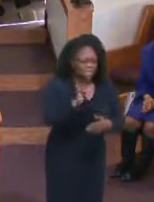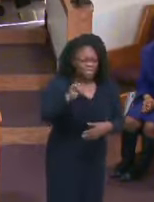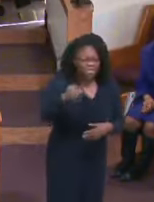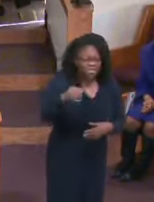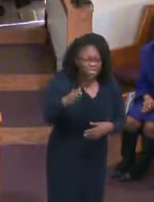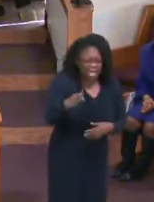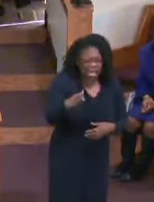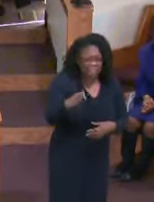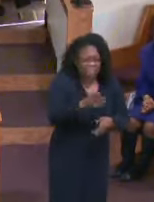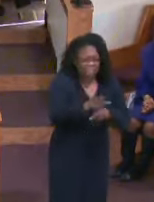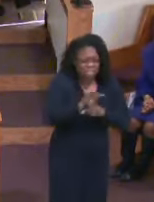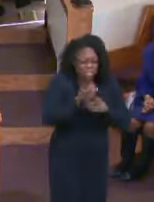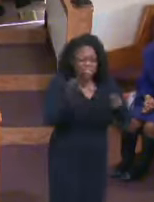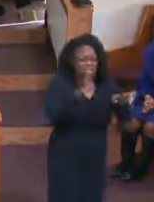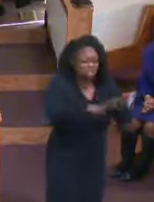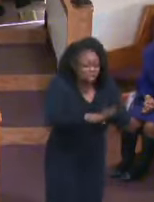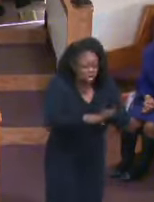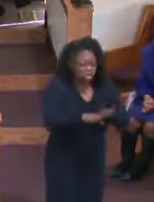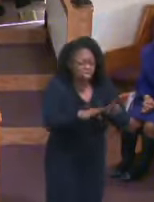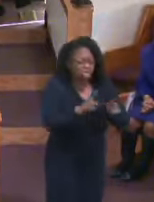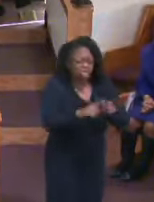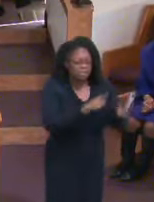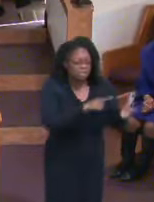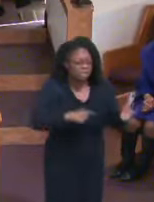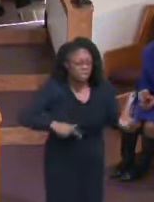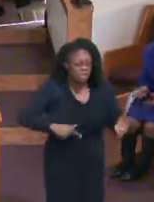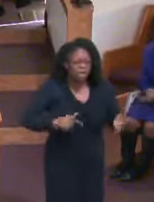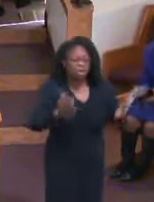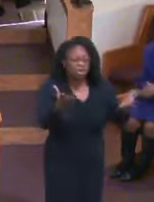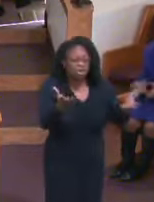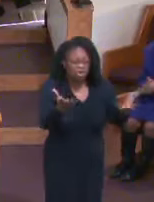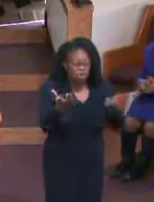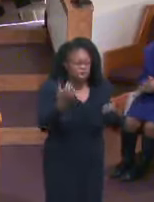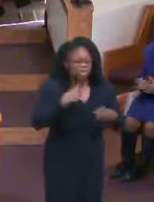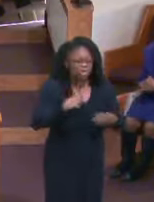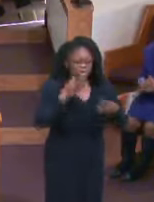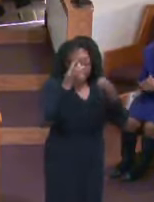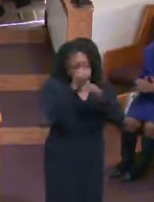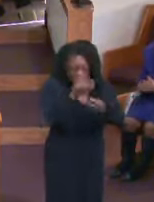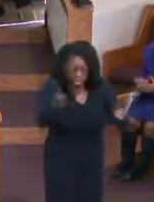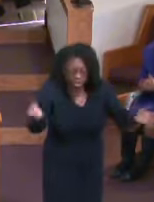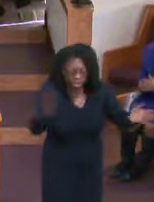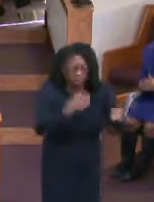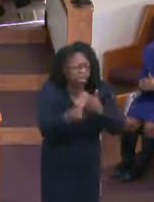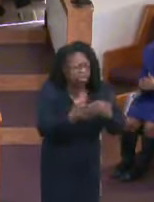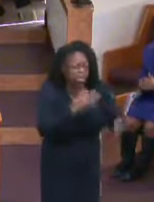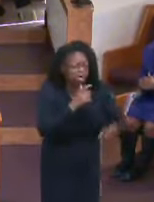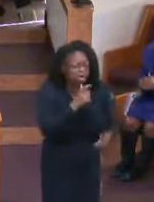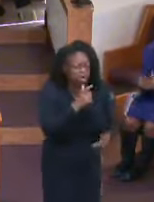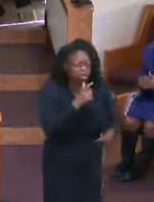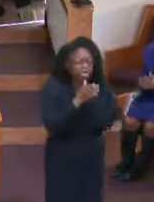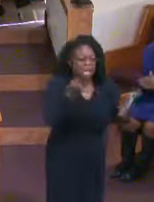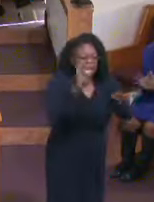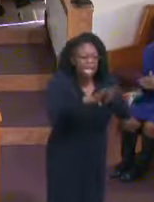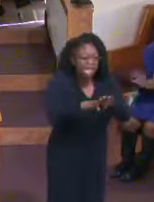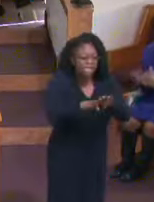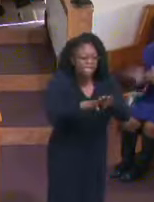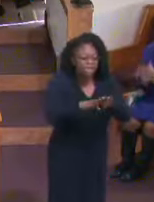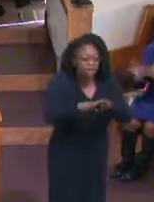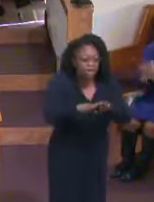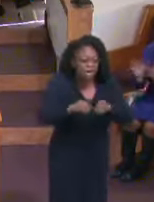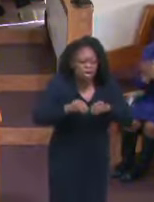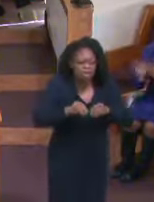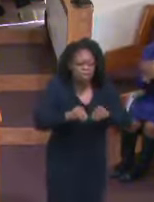keep the doors closed. But the Lord wanted me to let you know that regardless of who's at the door, go towards the